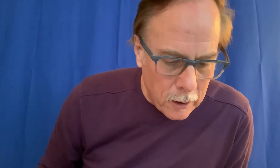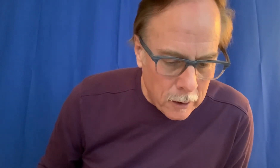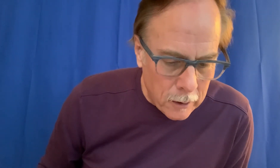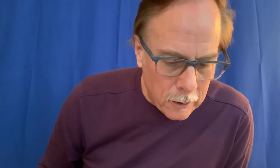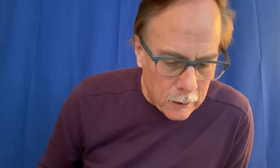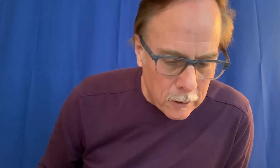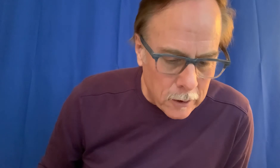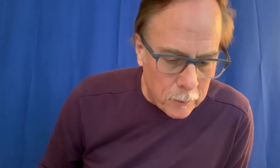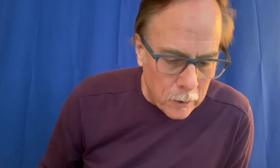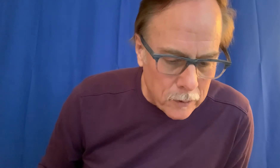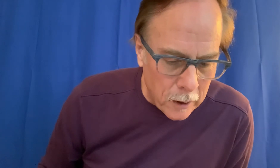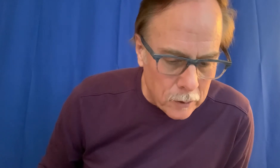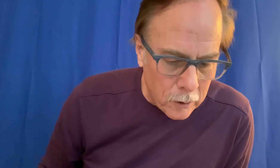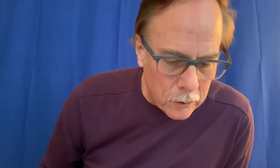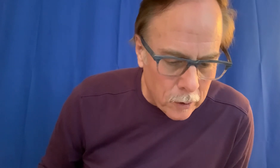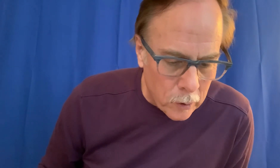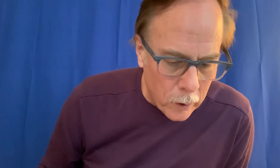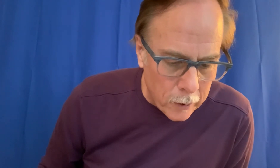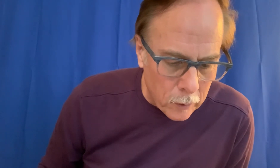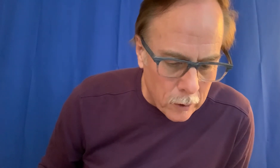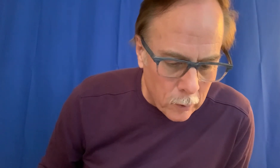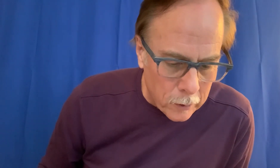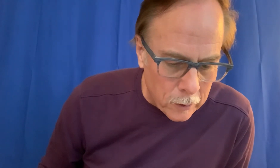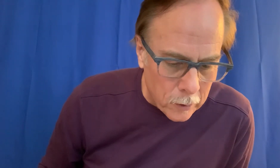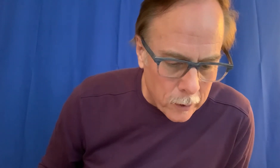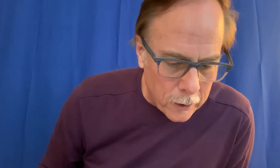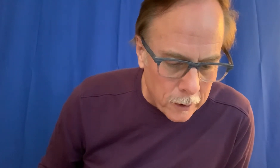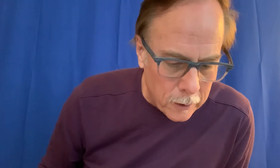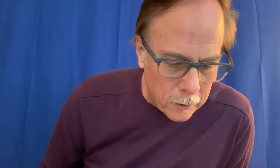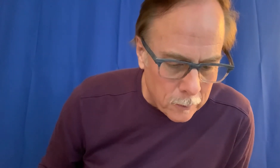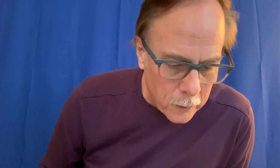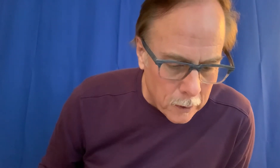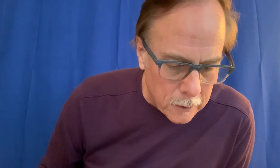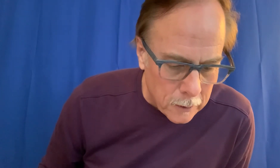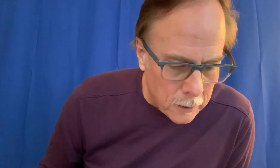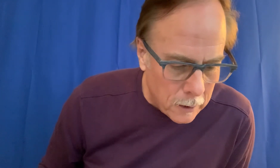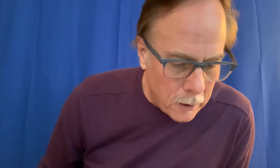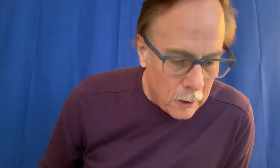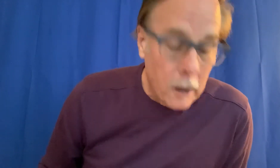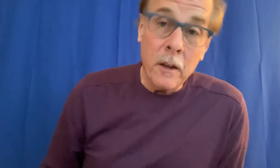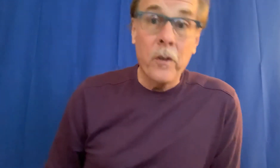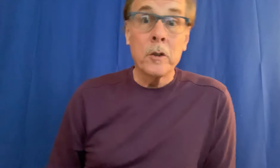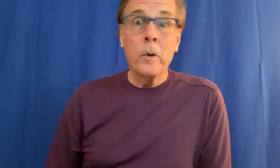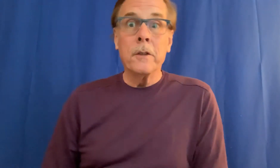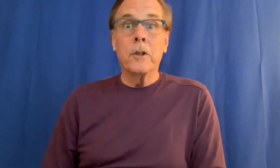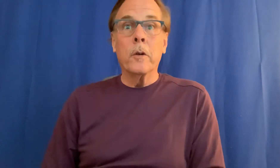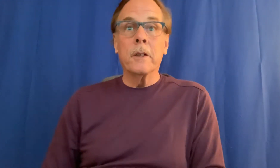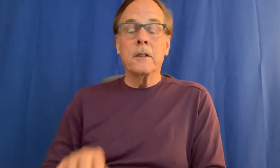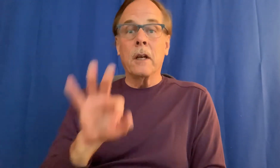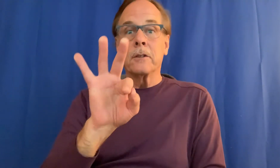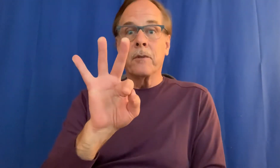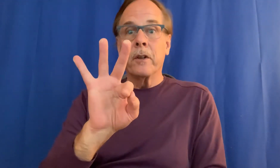Okay. There's a couple of signs I'll show you. I don't know what they're doing here, but the first one he's doing is he's actually